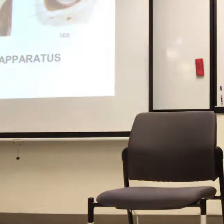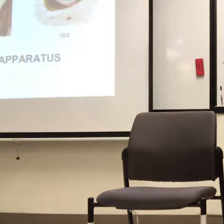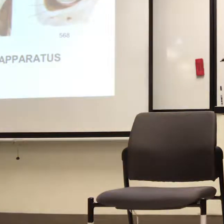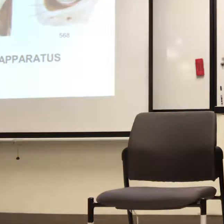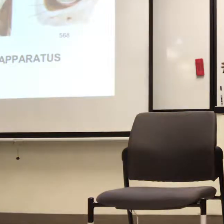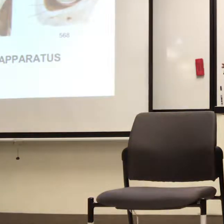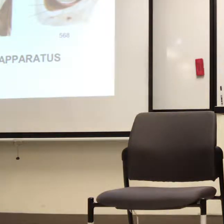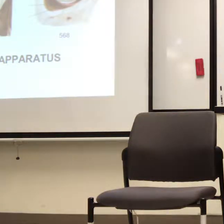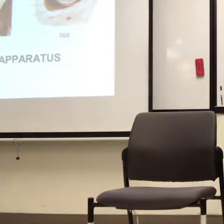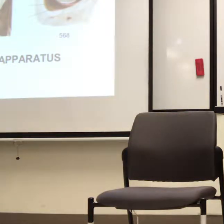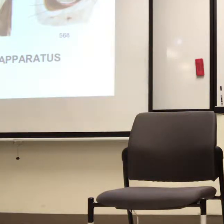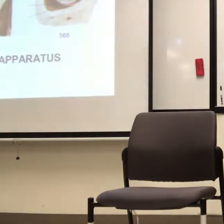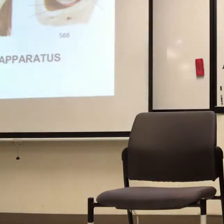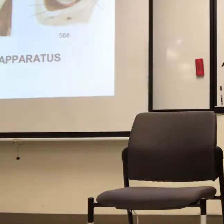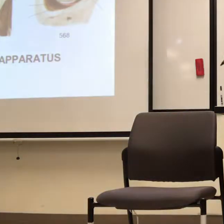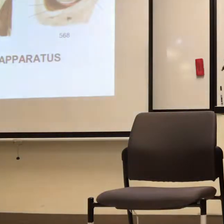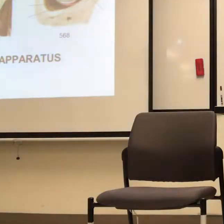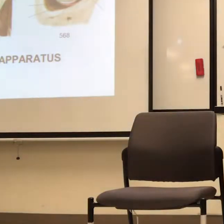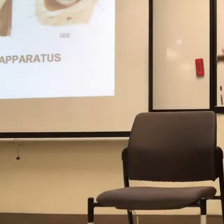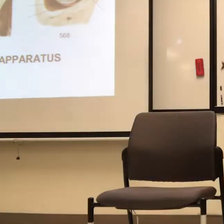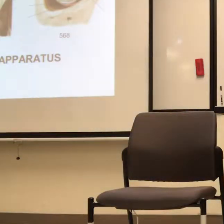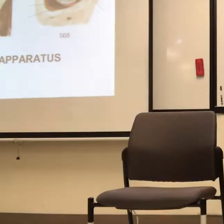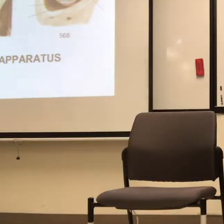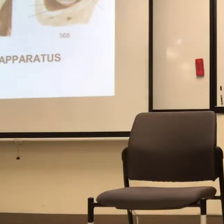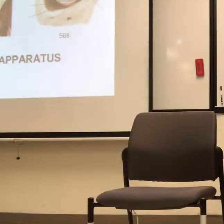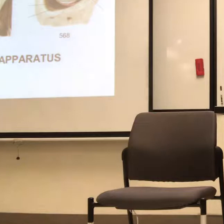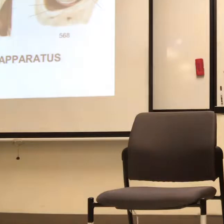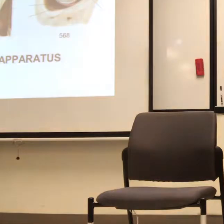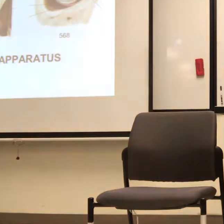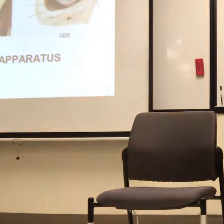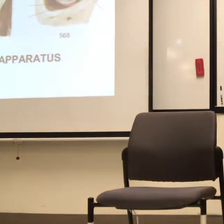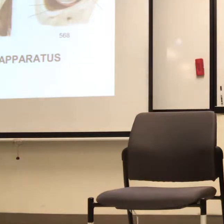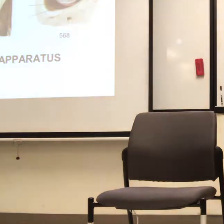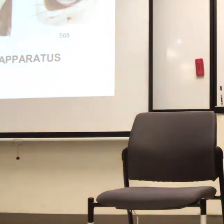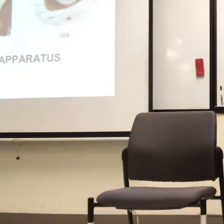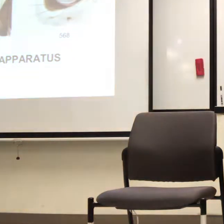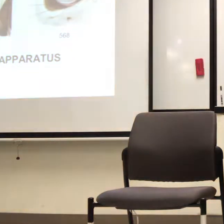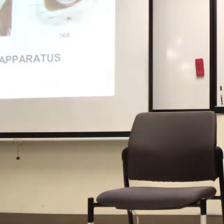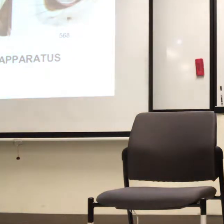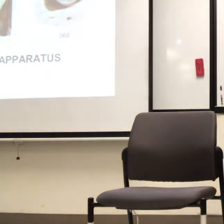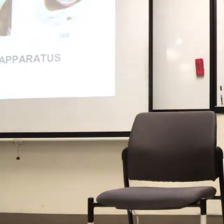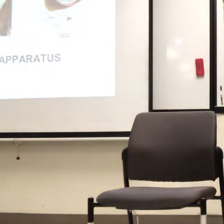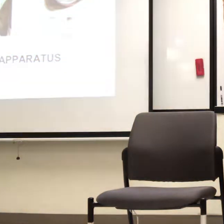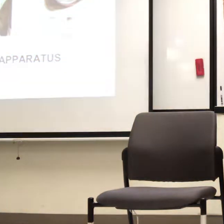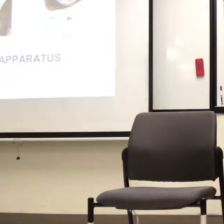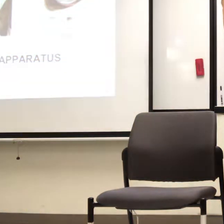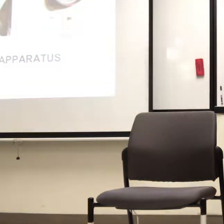Lacrimal Apparatus. It's responsible for wetting the eye with your tears and draining them.